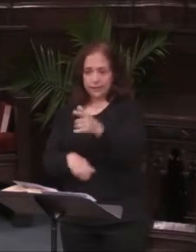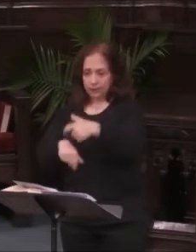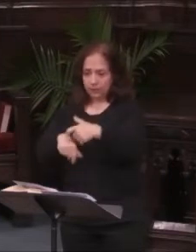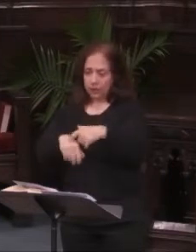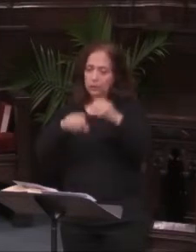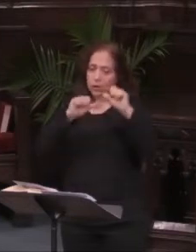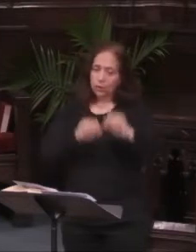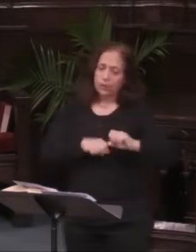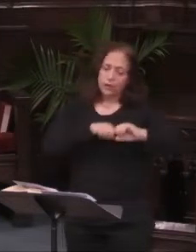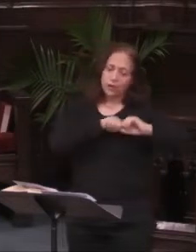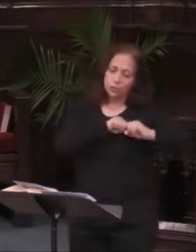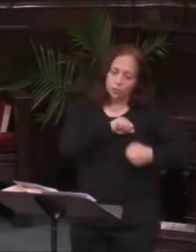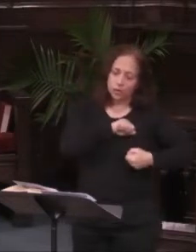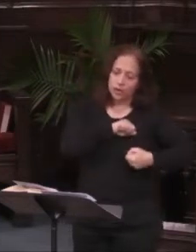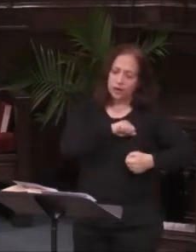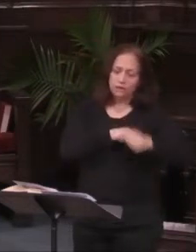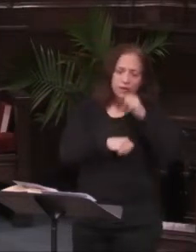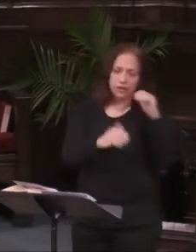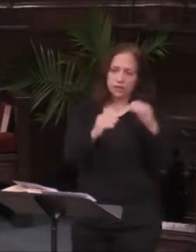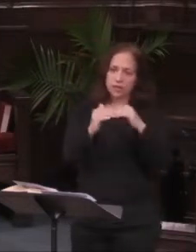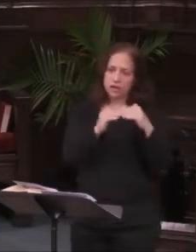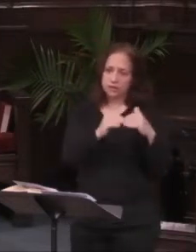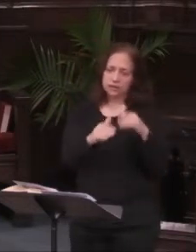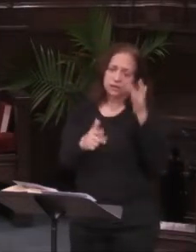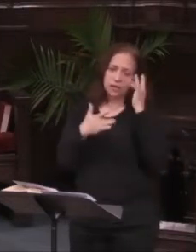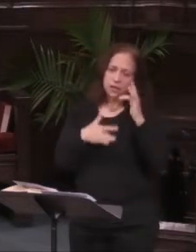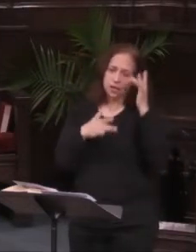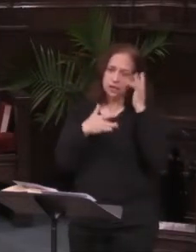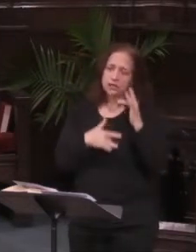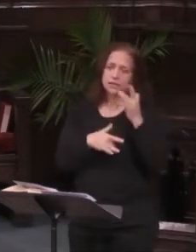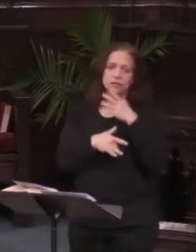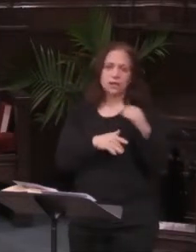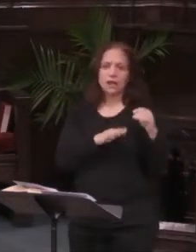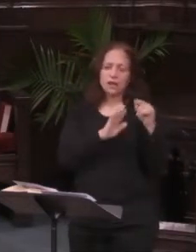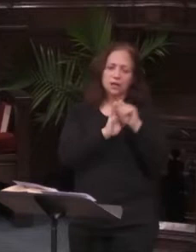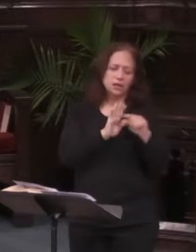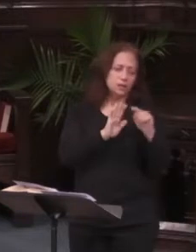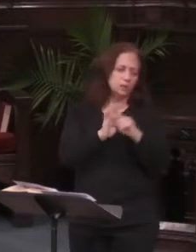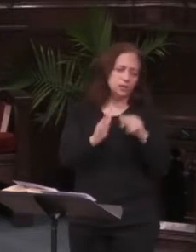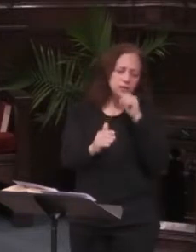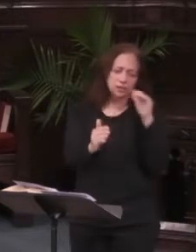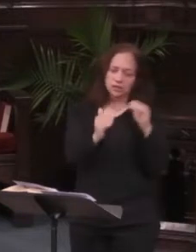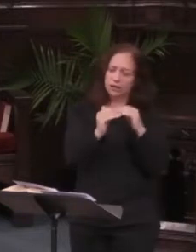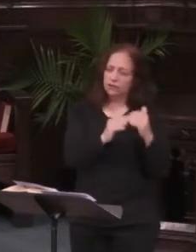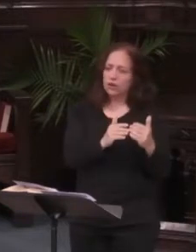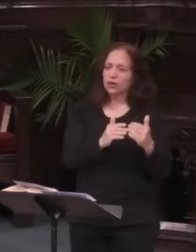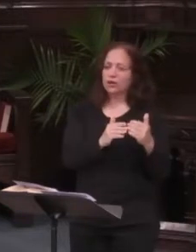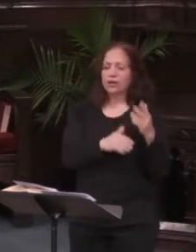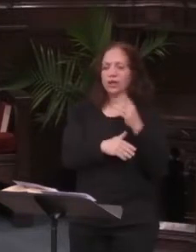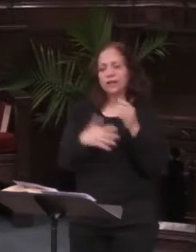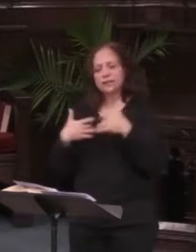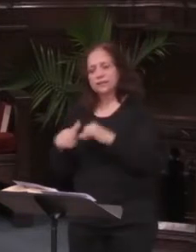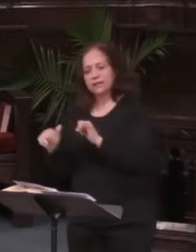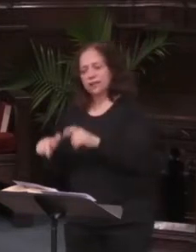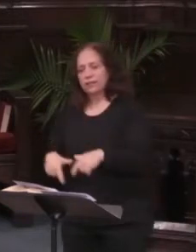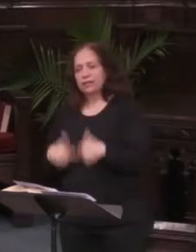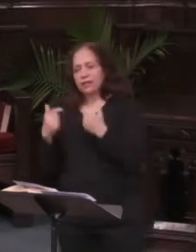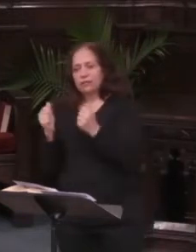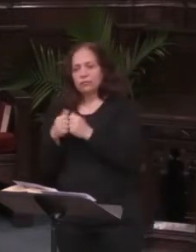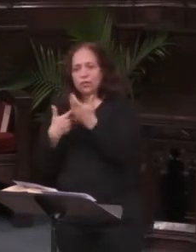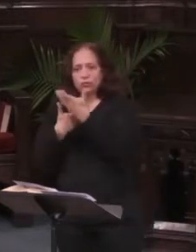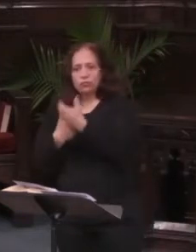We can grieve the injustices and illnesses and inequities and still live in a place